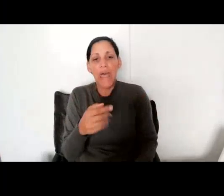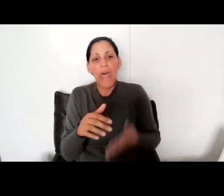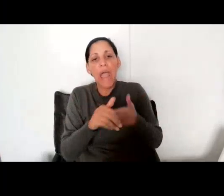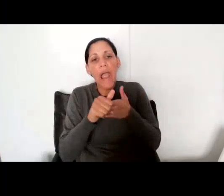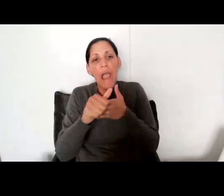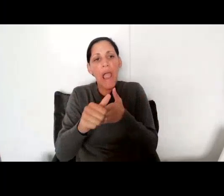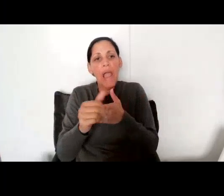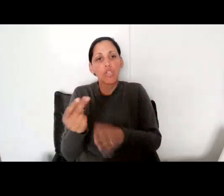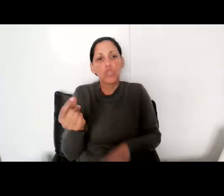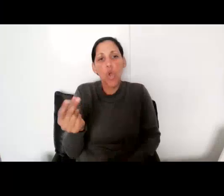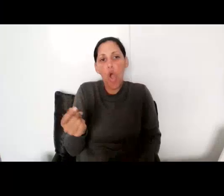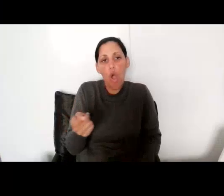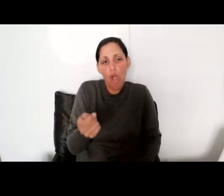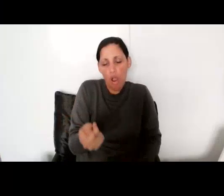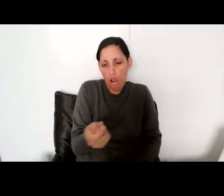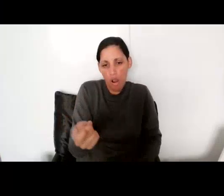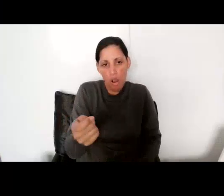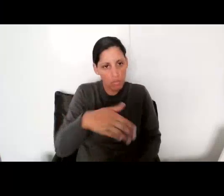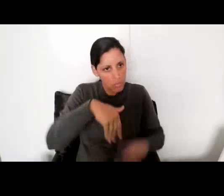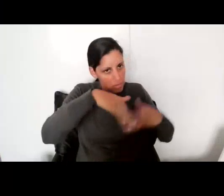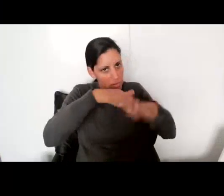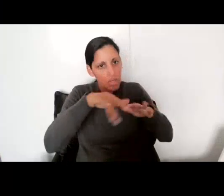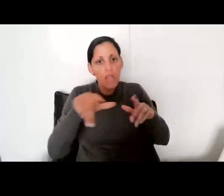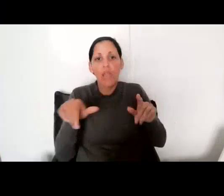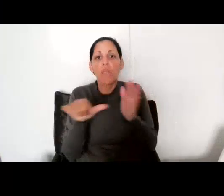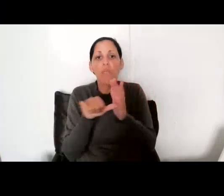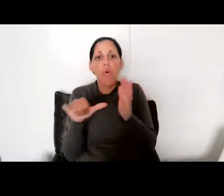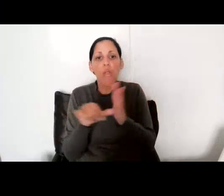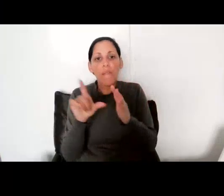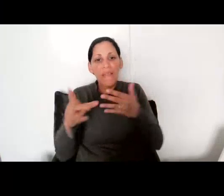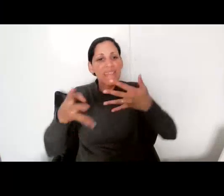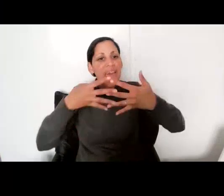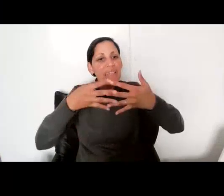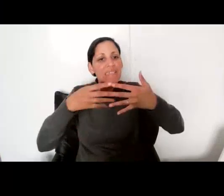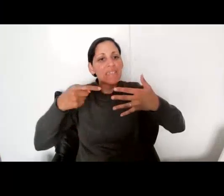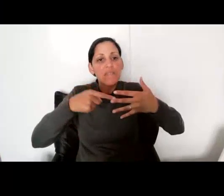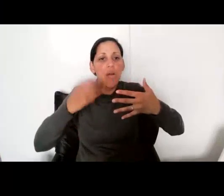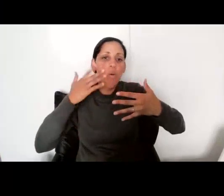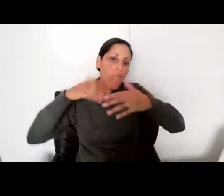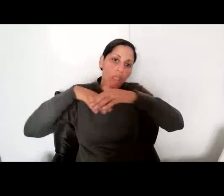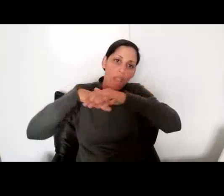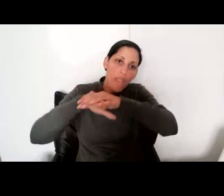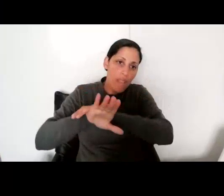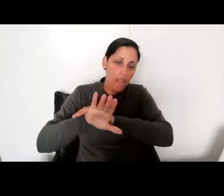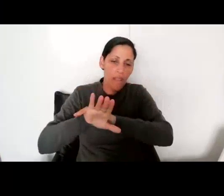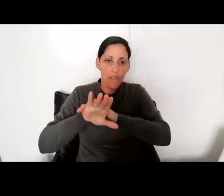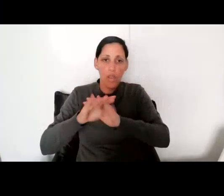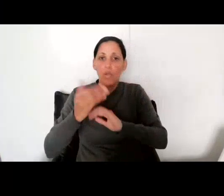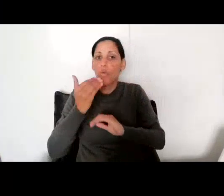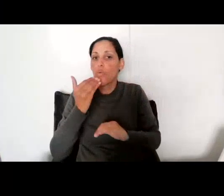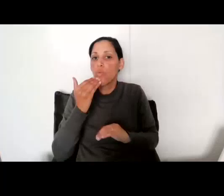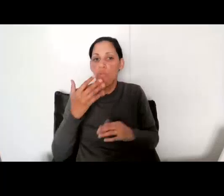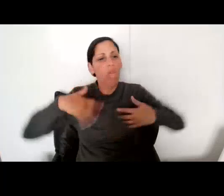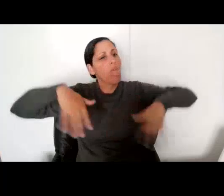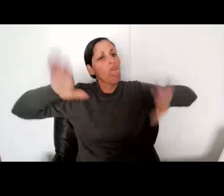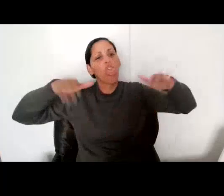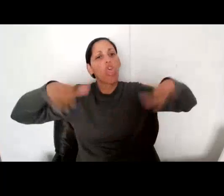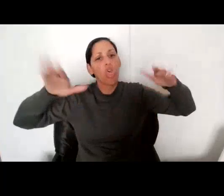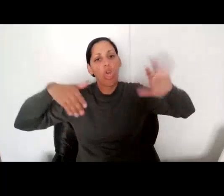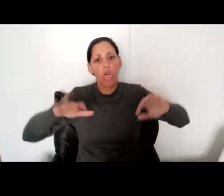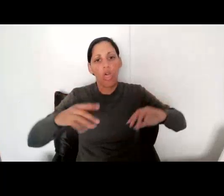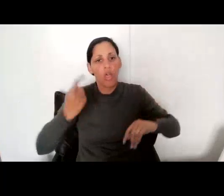very important to start at the gates of the support staff as you even enter who you really dismiss, thinking of the